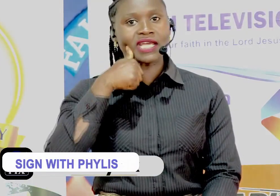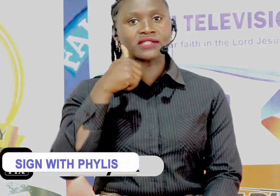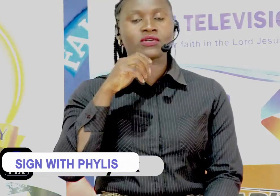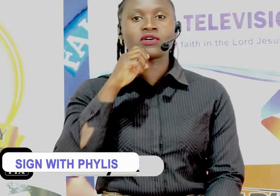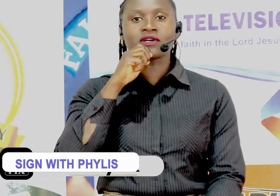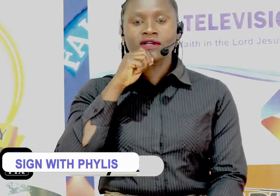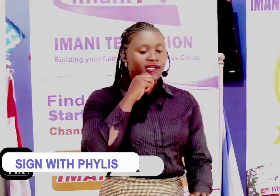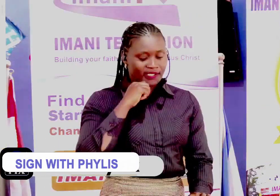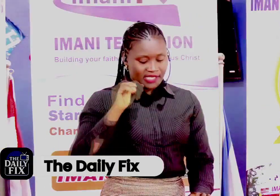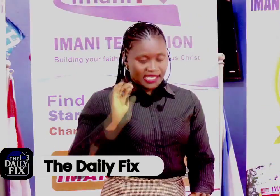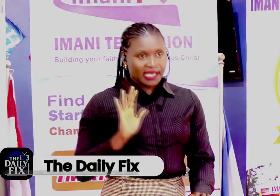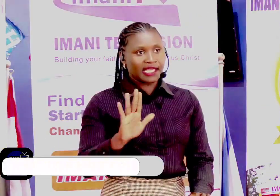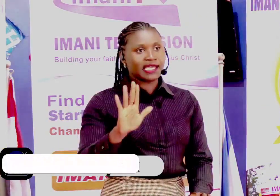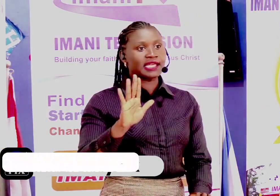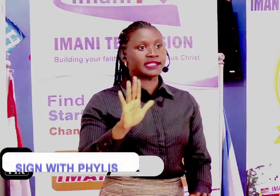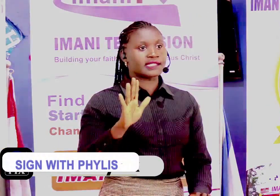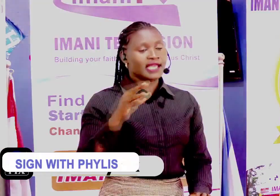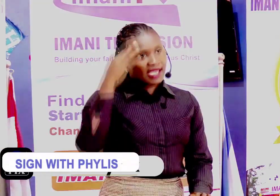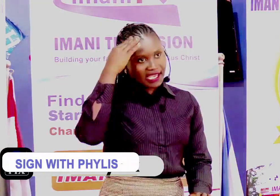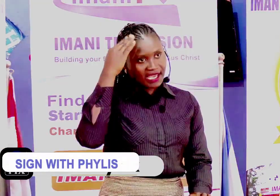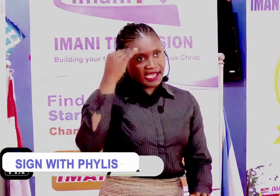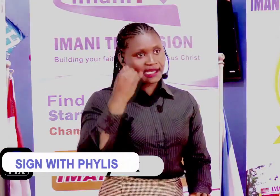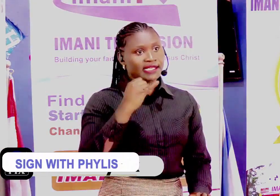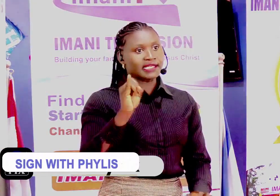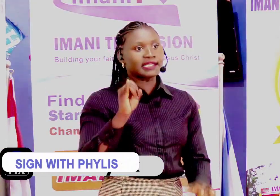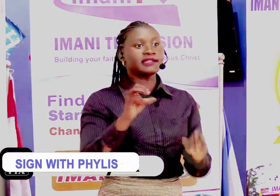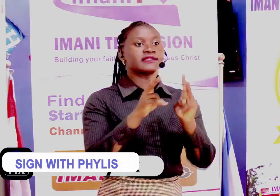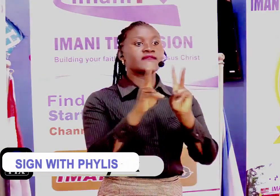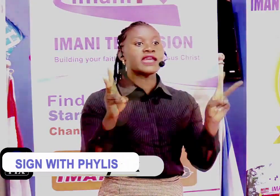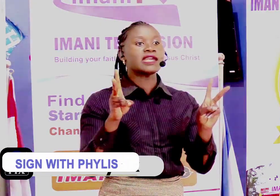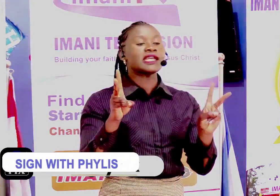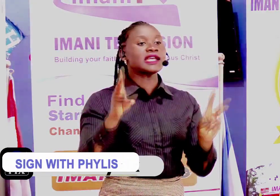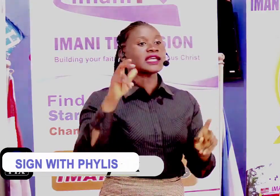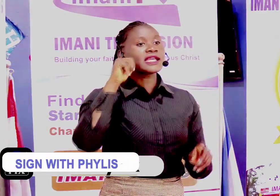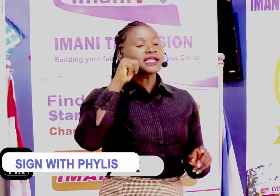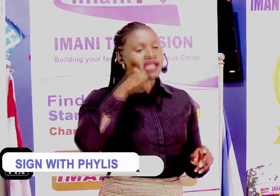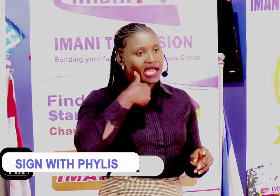So his hair is very nice.